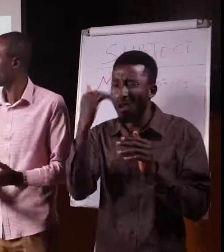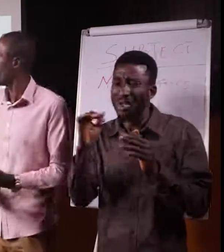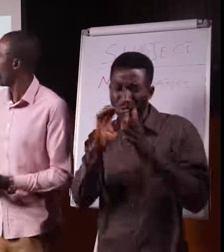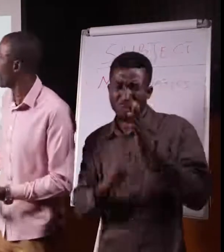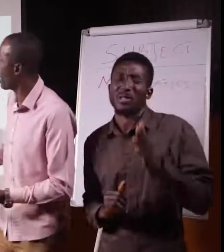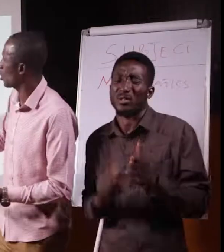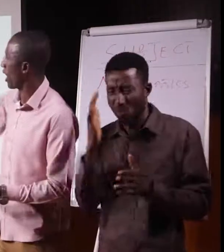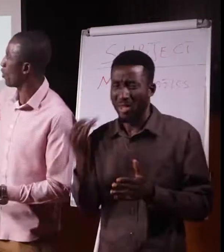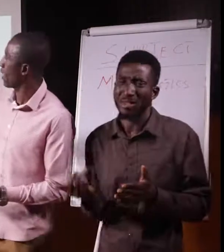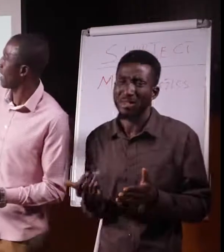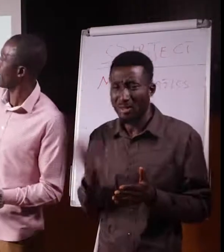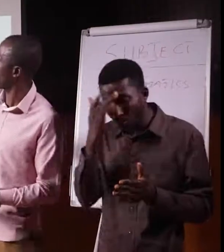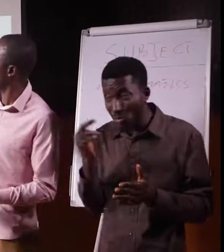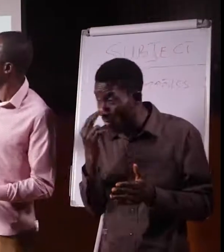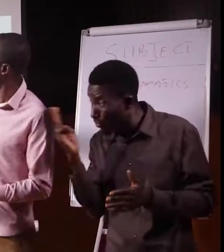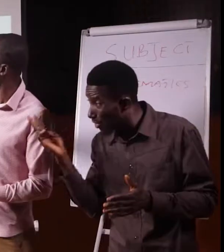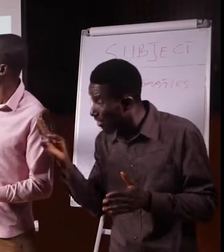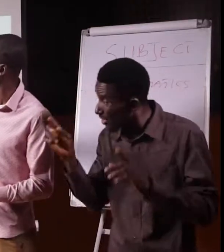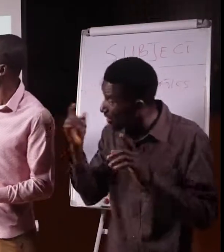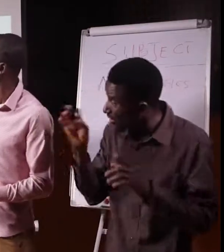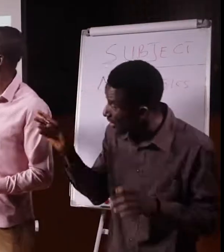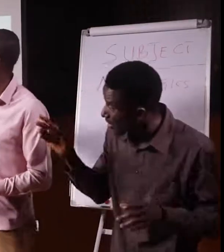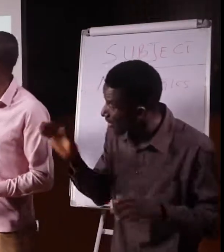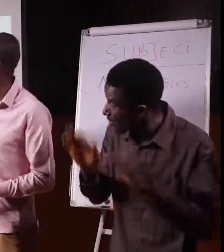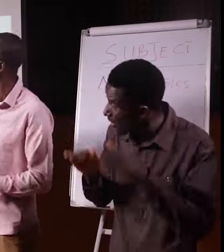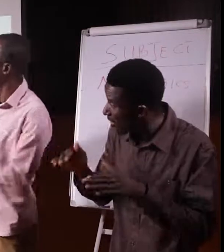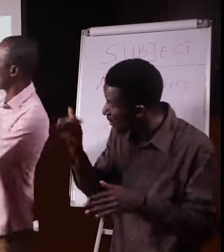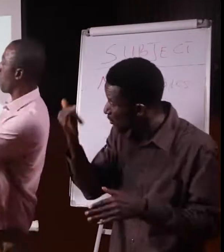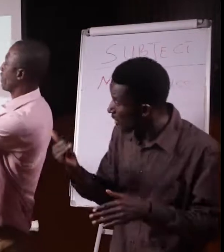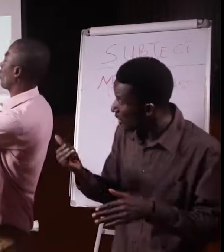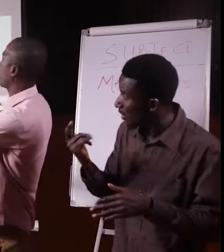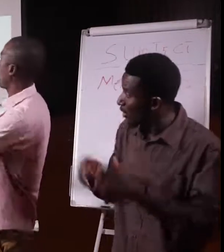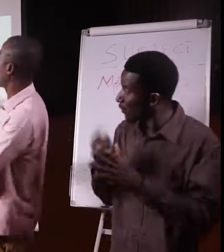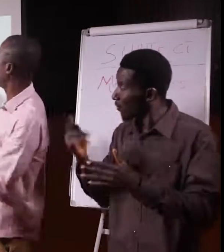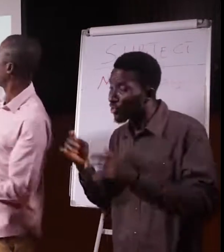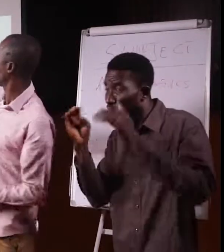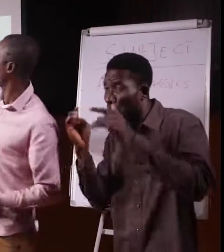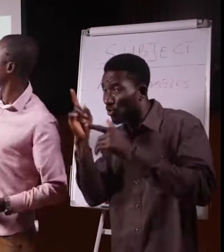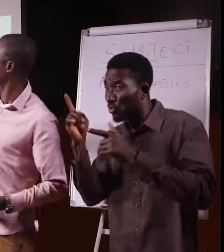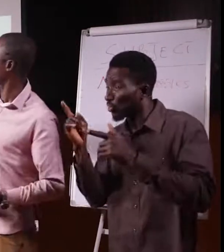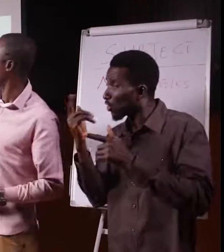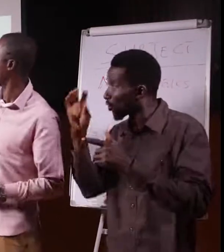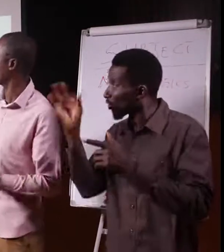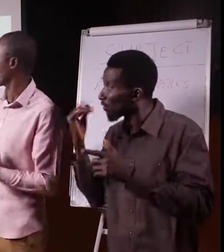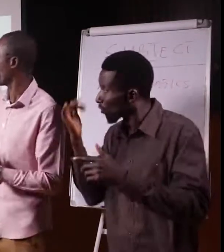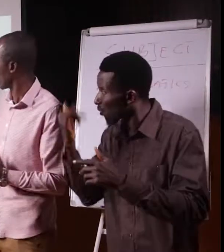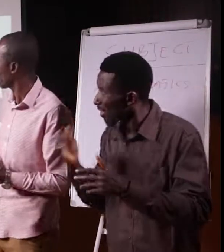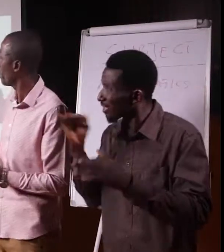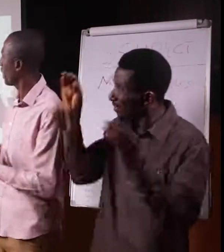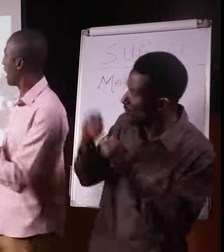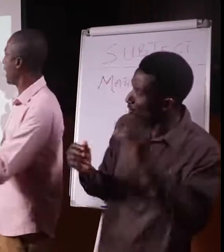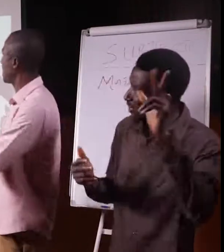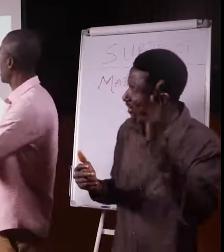subtracting? Because when you look at the sign of the balancing term, which is y, the first equation, the coefficient of y is plus